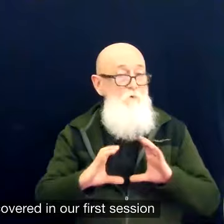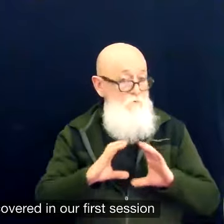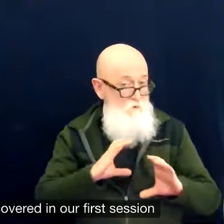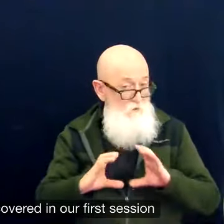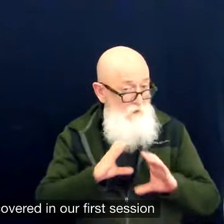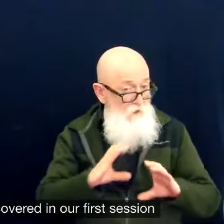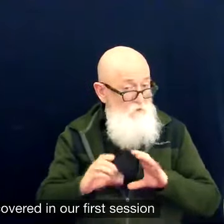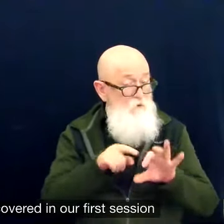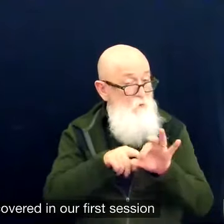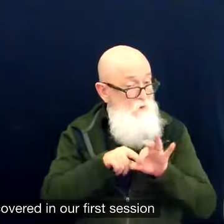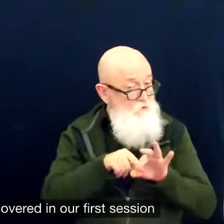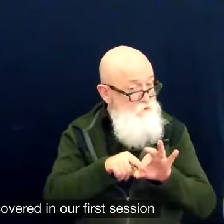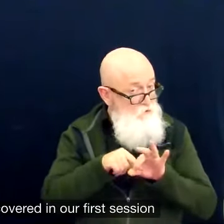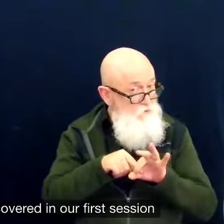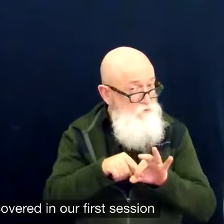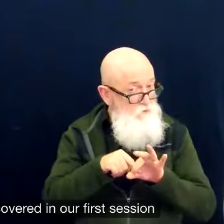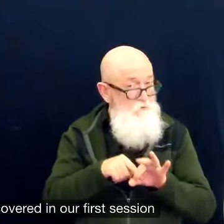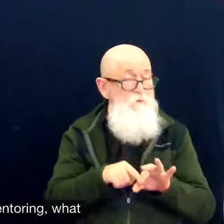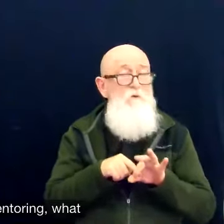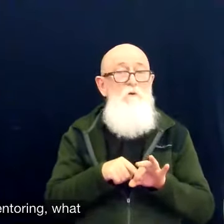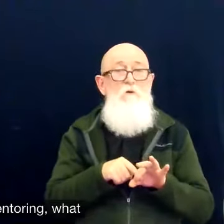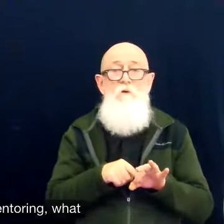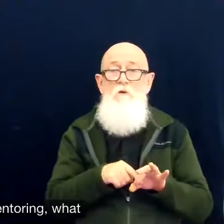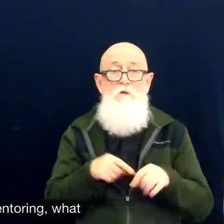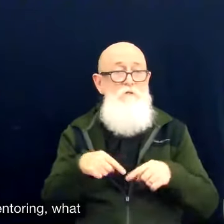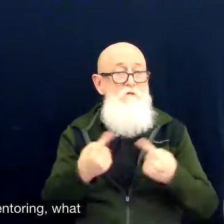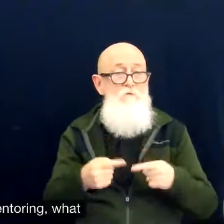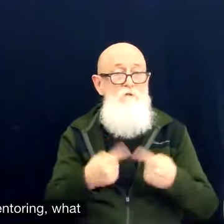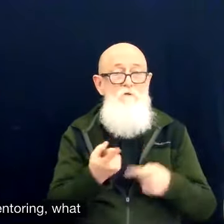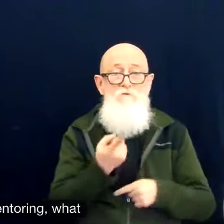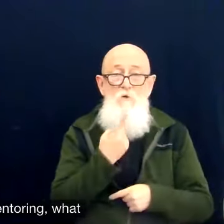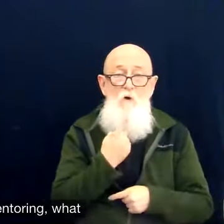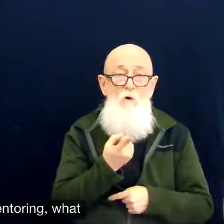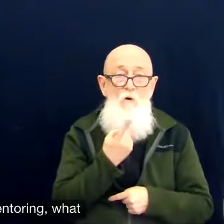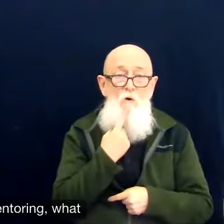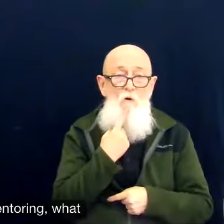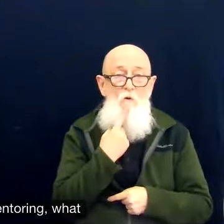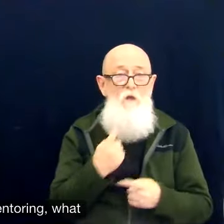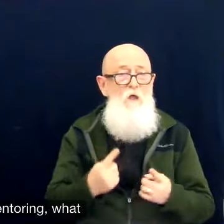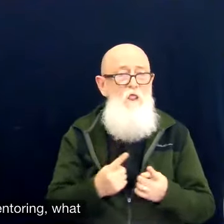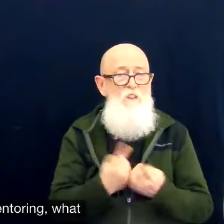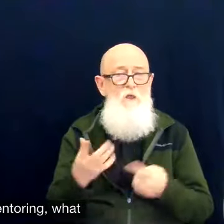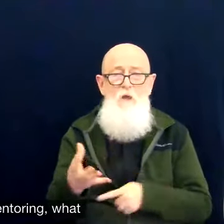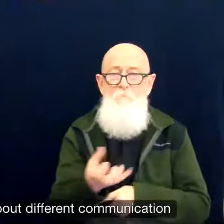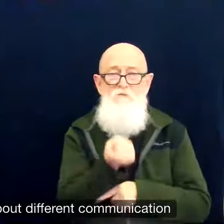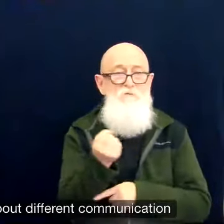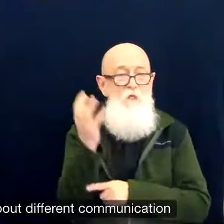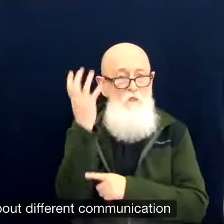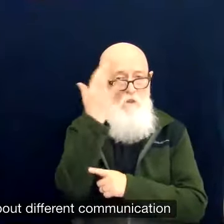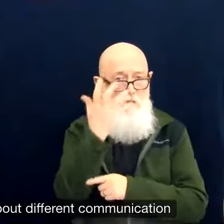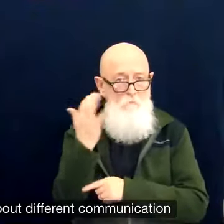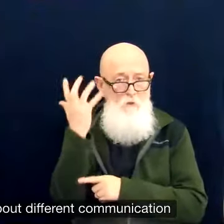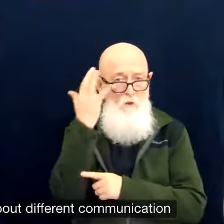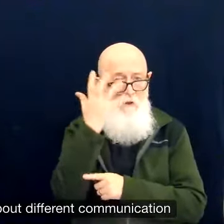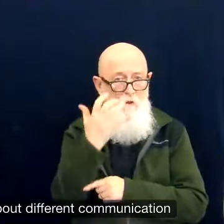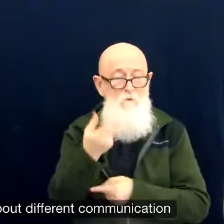communication, different communication methods and styles and things to consider. And then we looked at